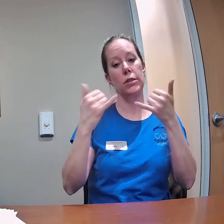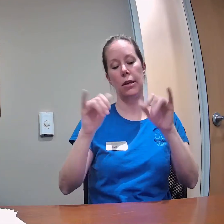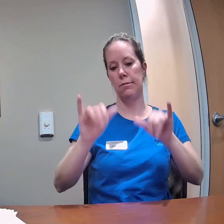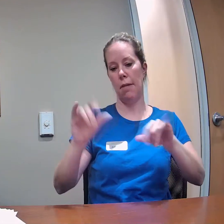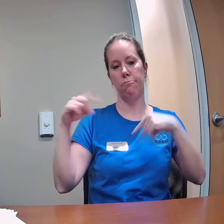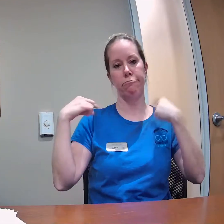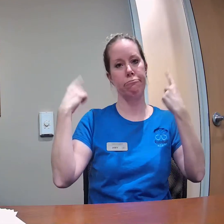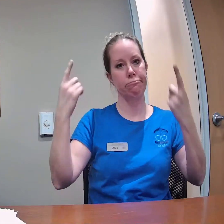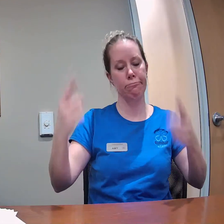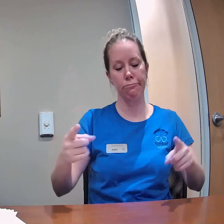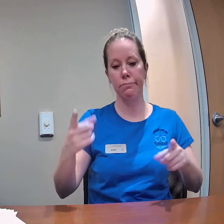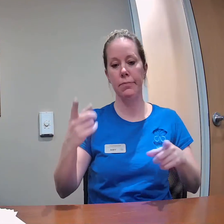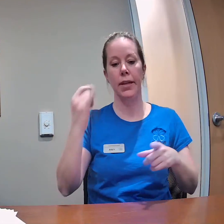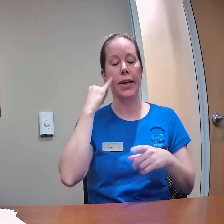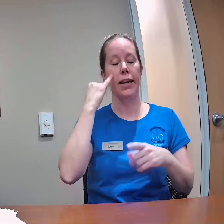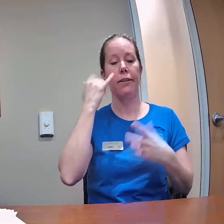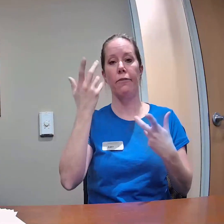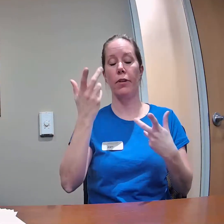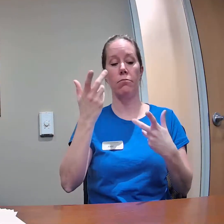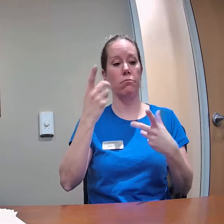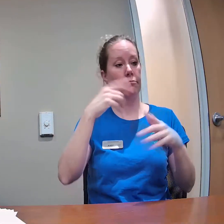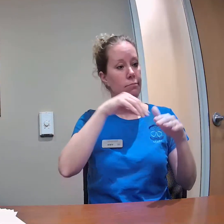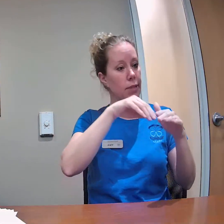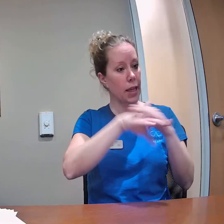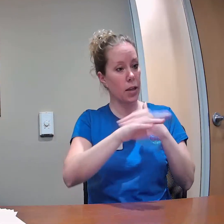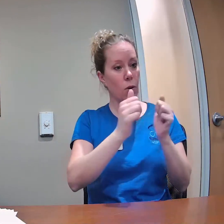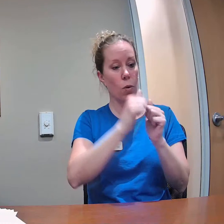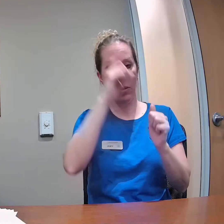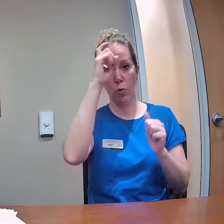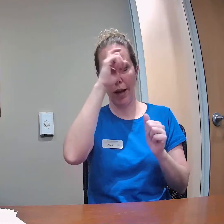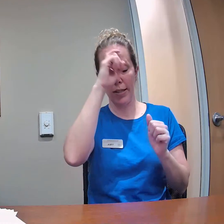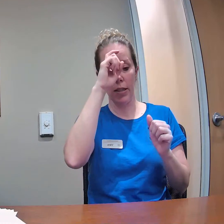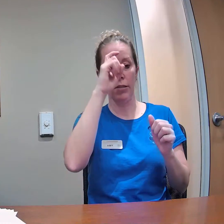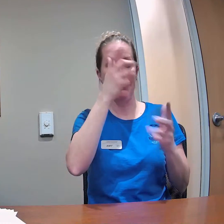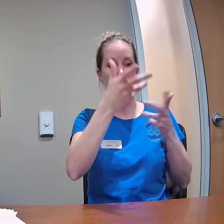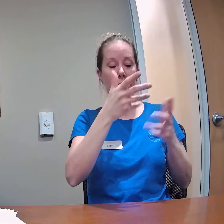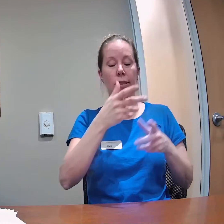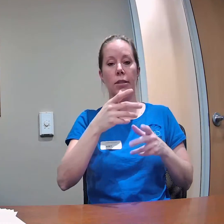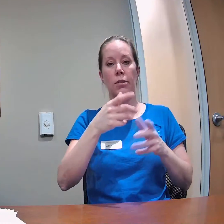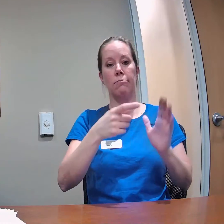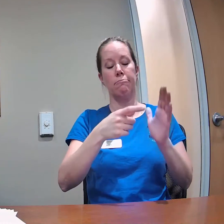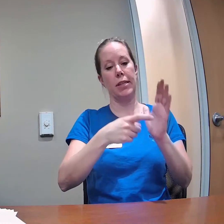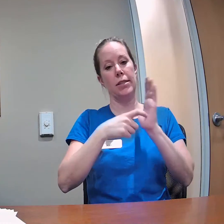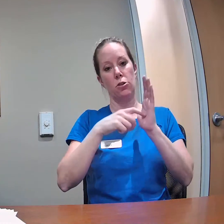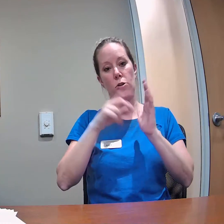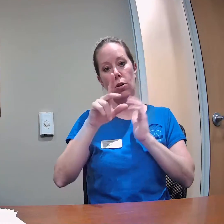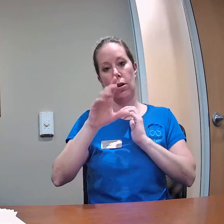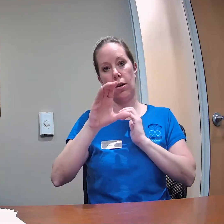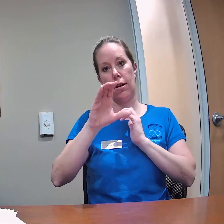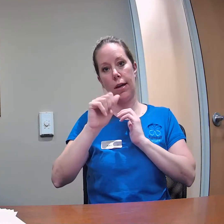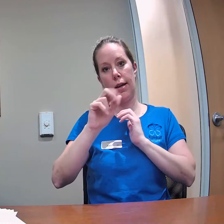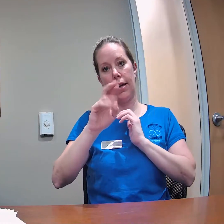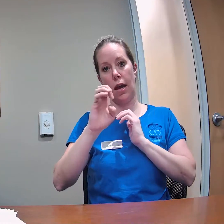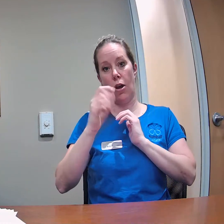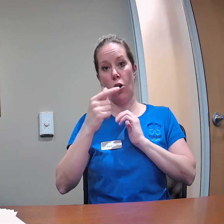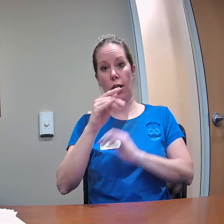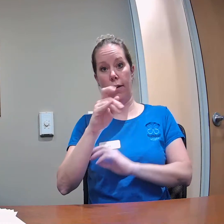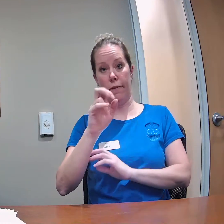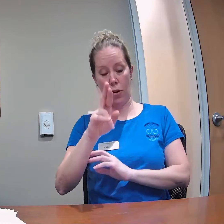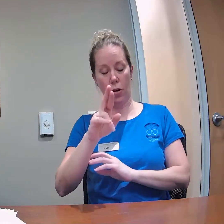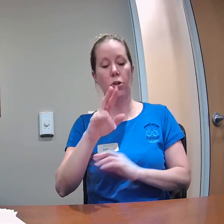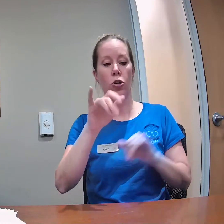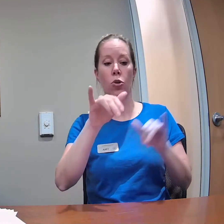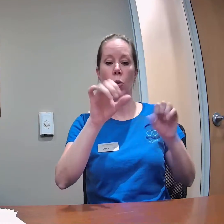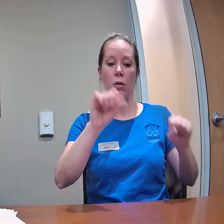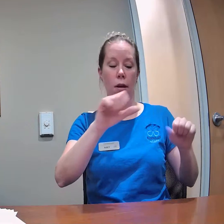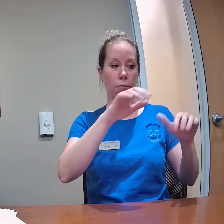essential caregiver, you go to the resident's room and you may escort them and be with them in the dining